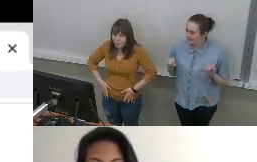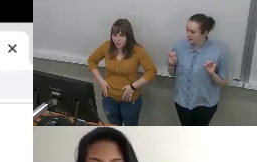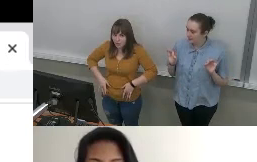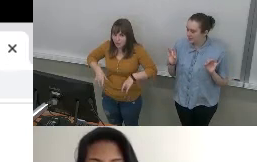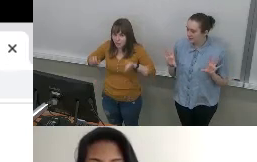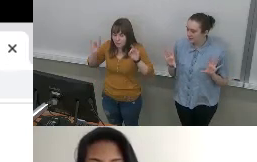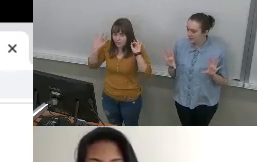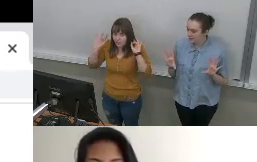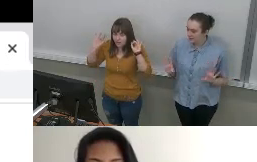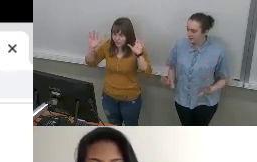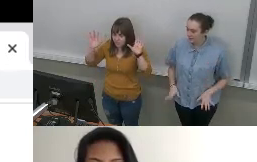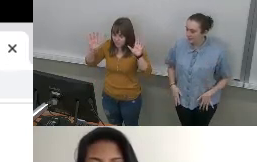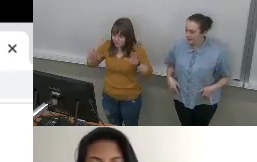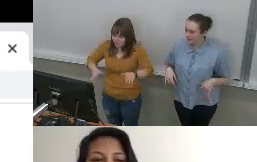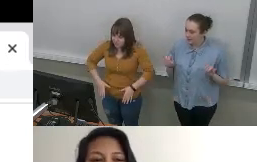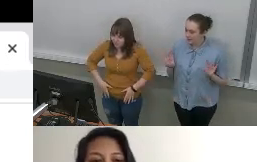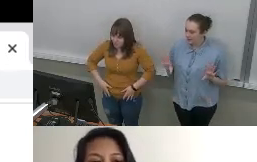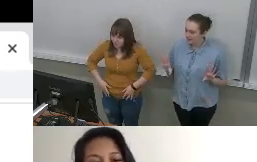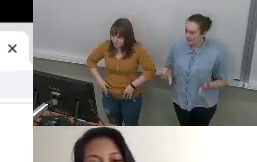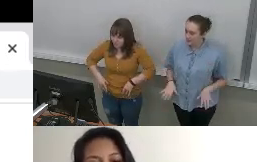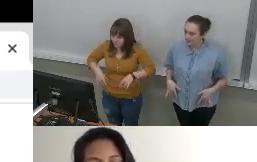Starts from the belt, comes up, and flicks.